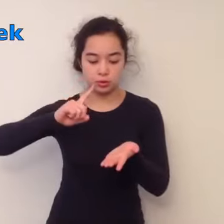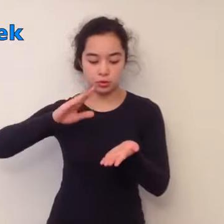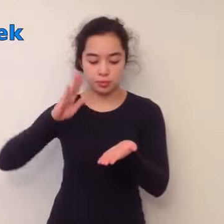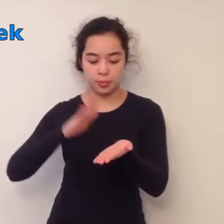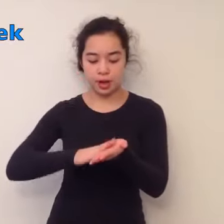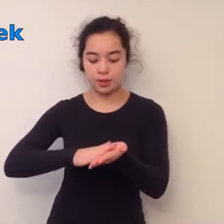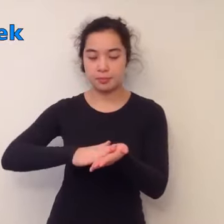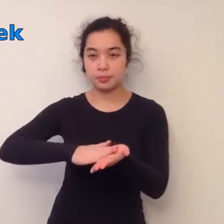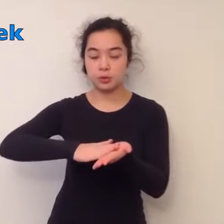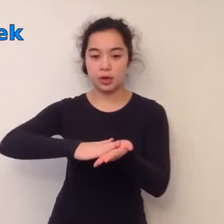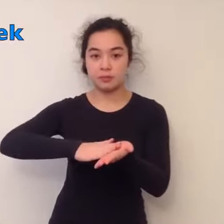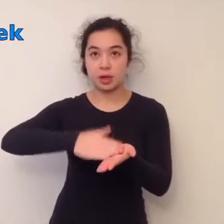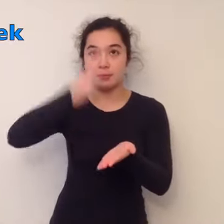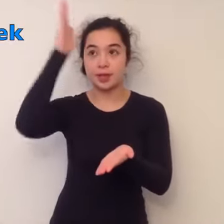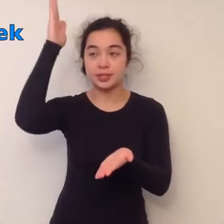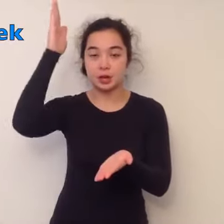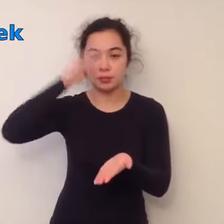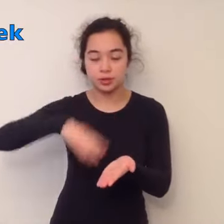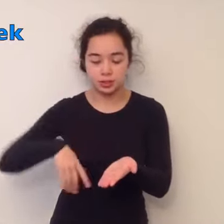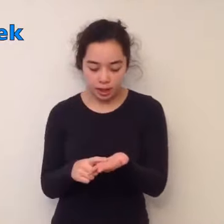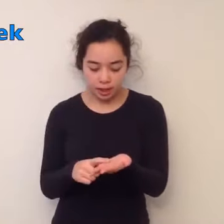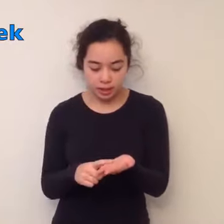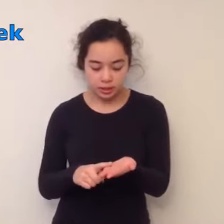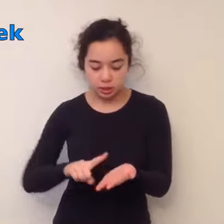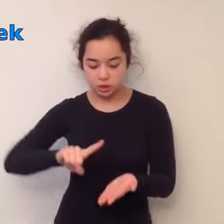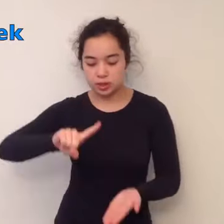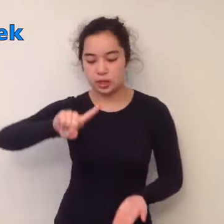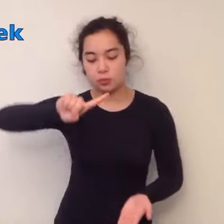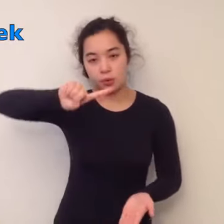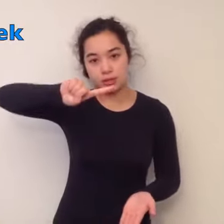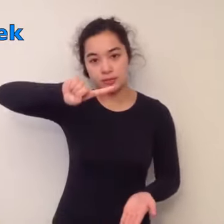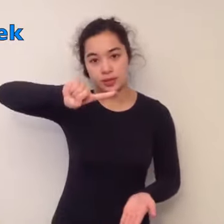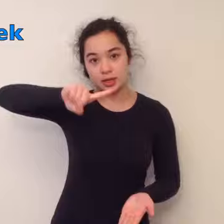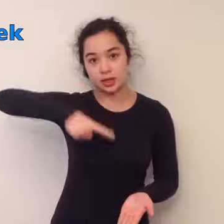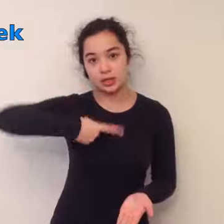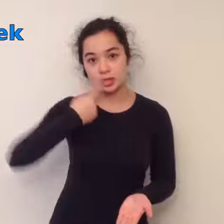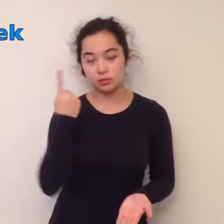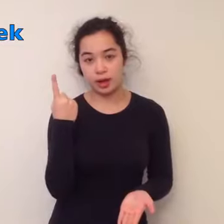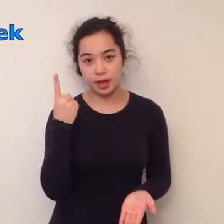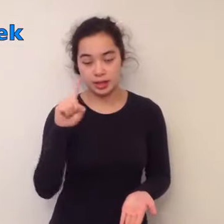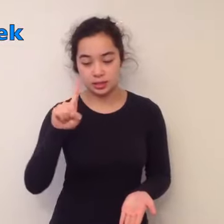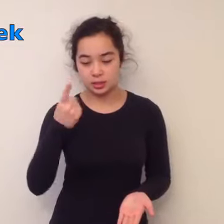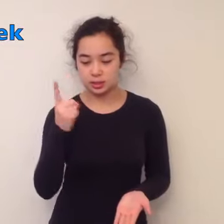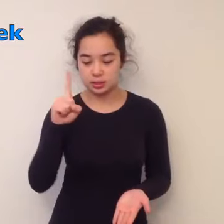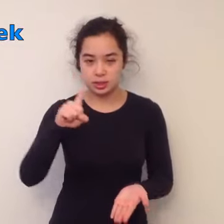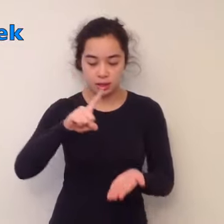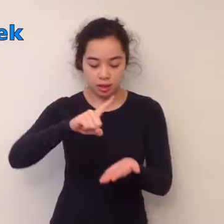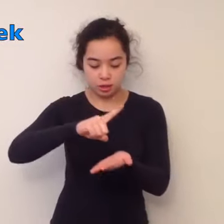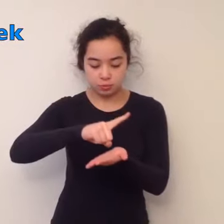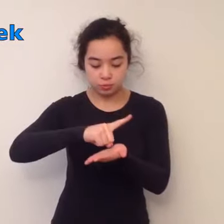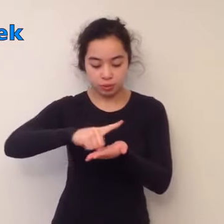your left palm facing upwards, and you take your pointy finger in your right hand and